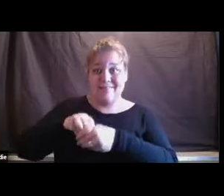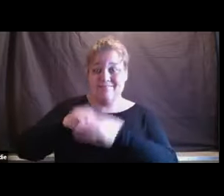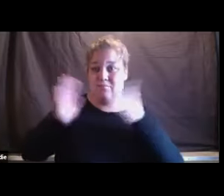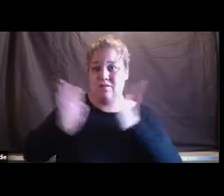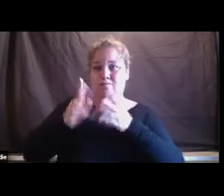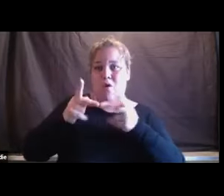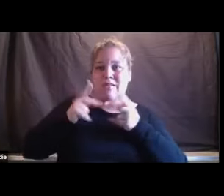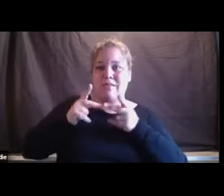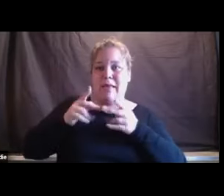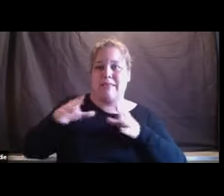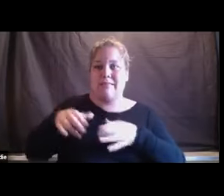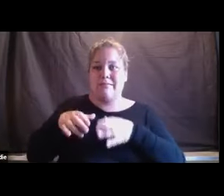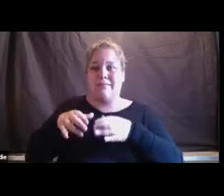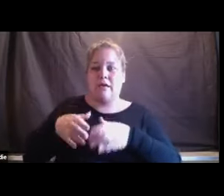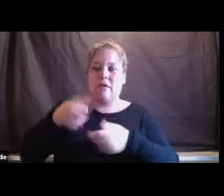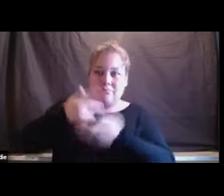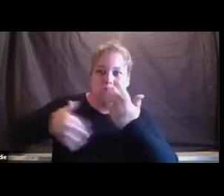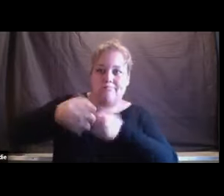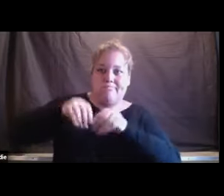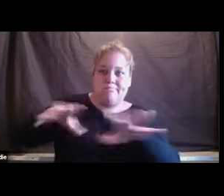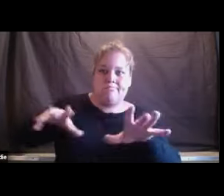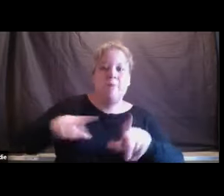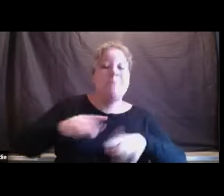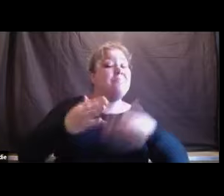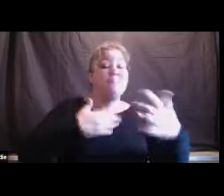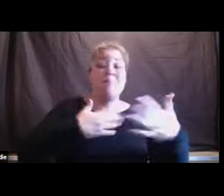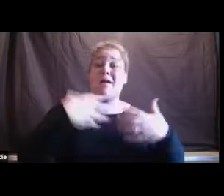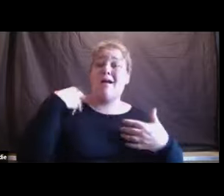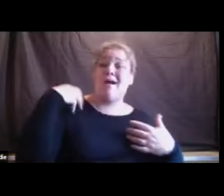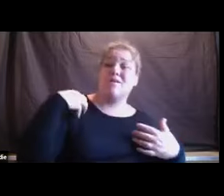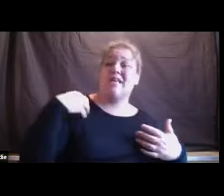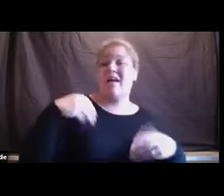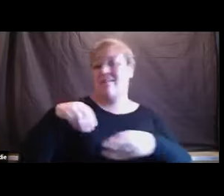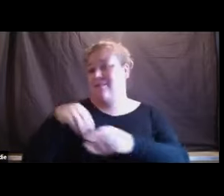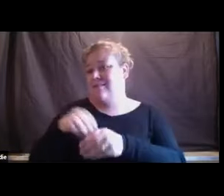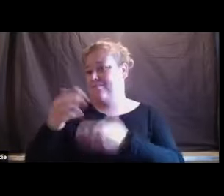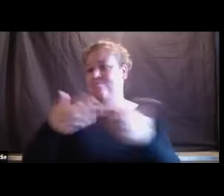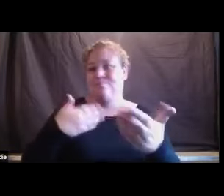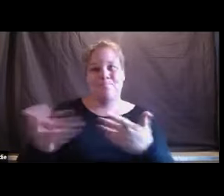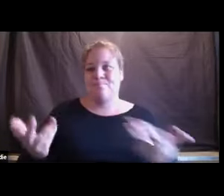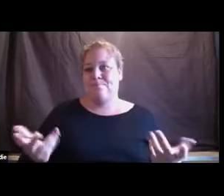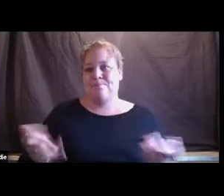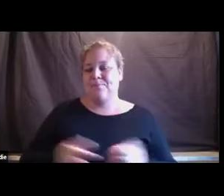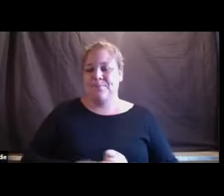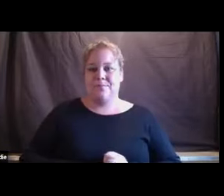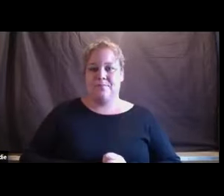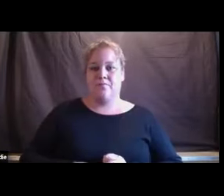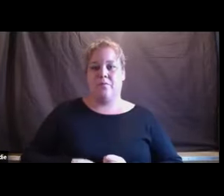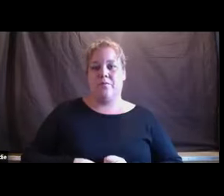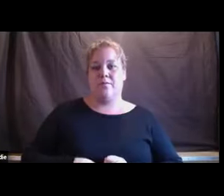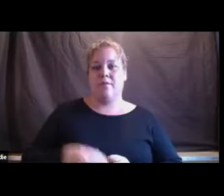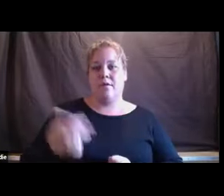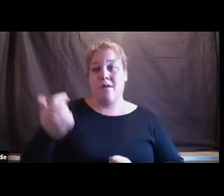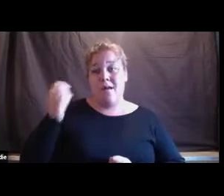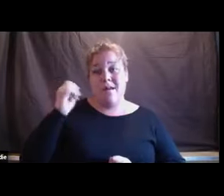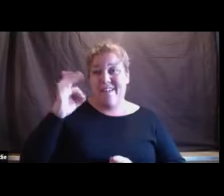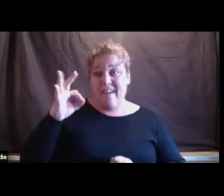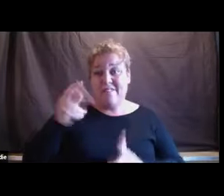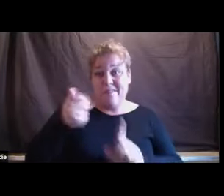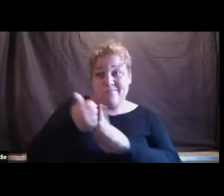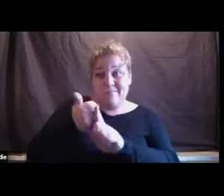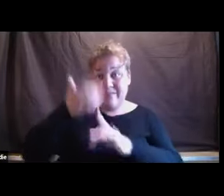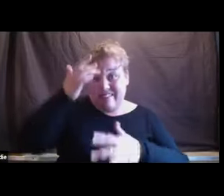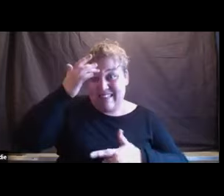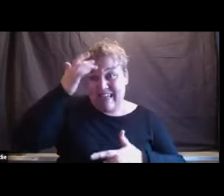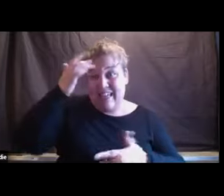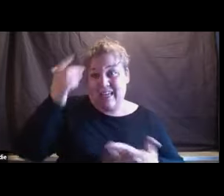but still can happen if it's outdoors, and particularly if individuals are sick.